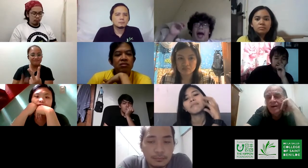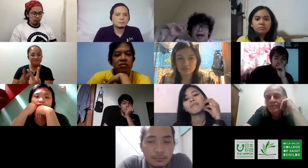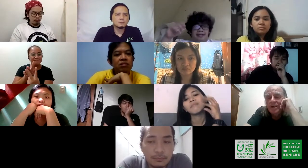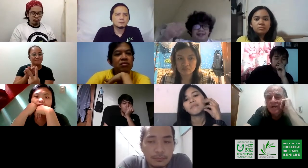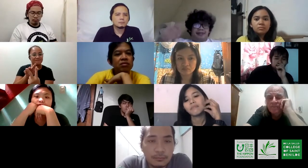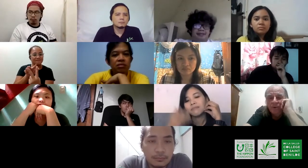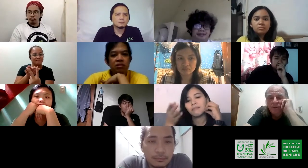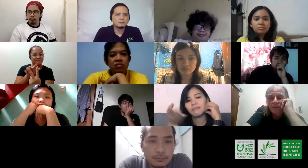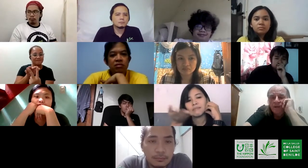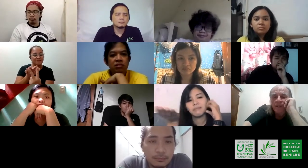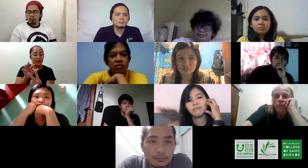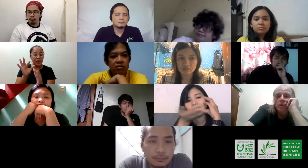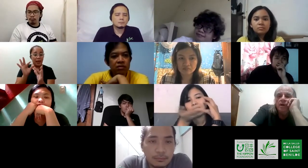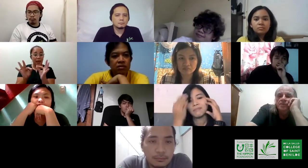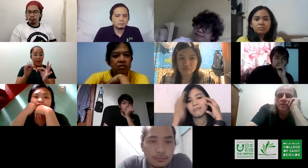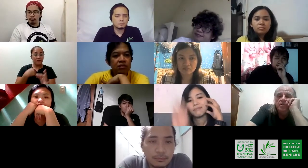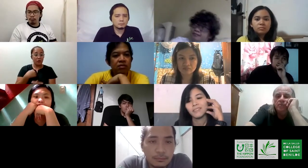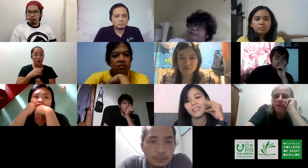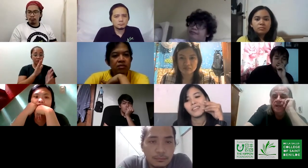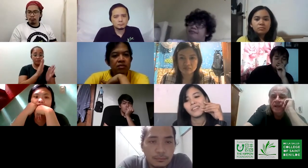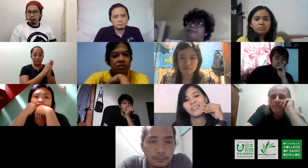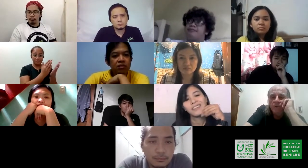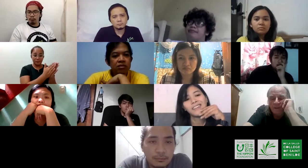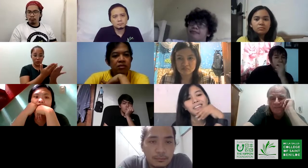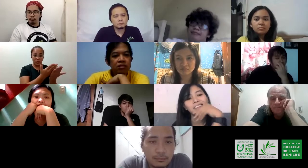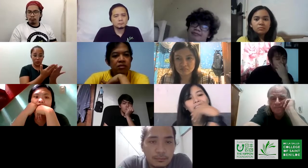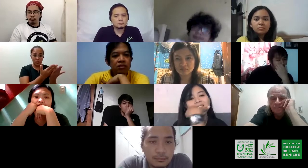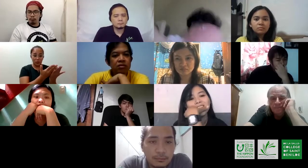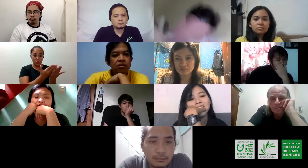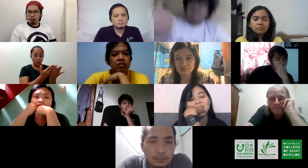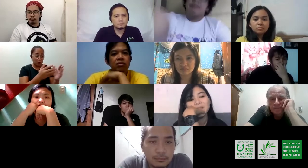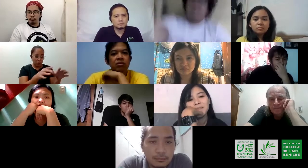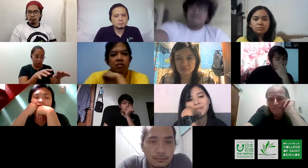If you have a textbook and it works, you don't need a handbook.